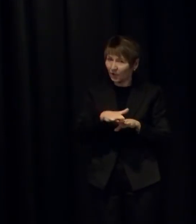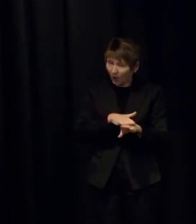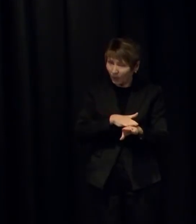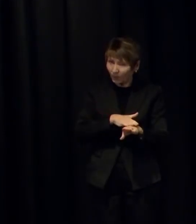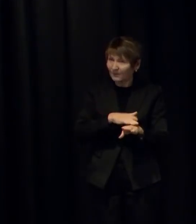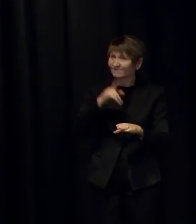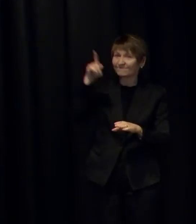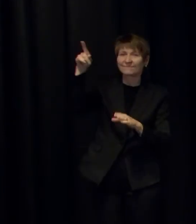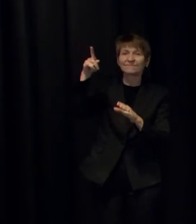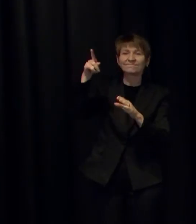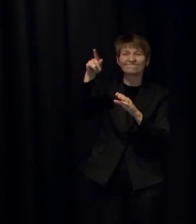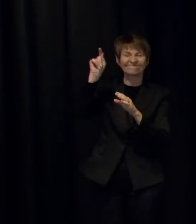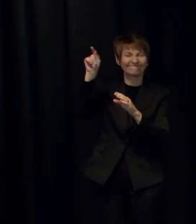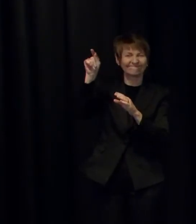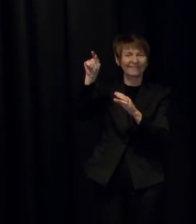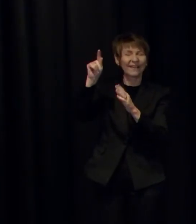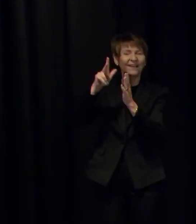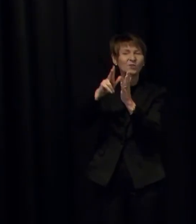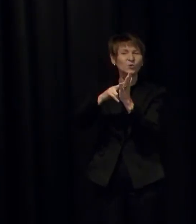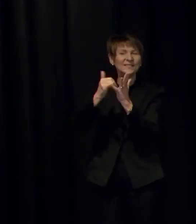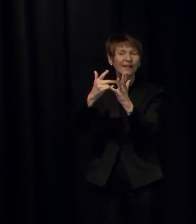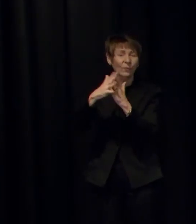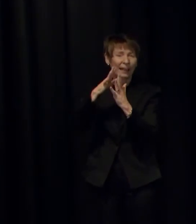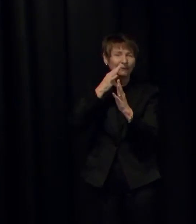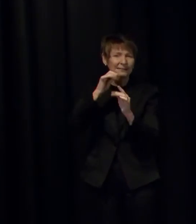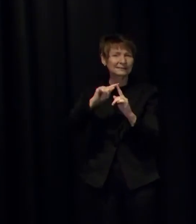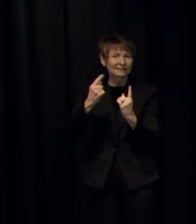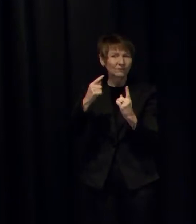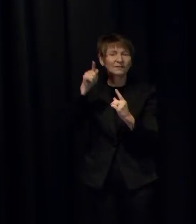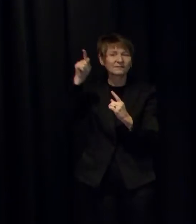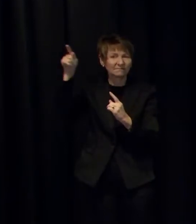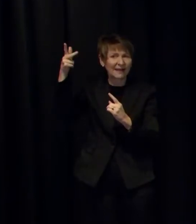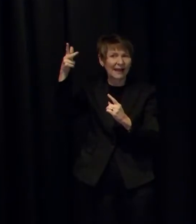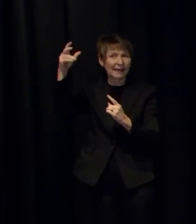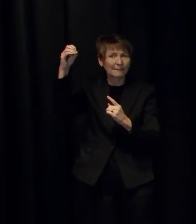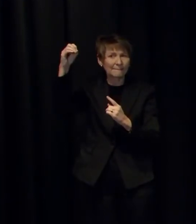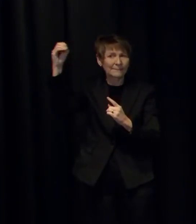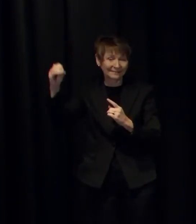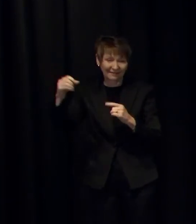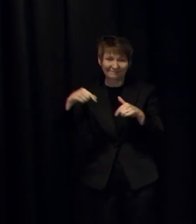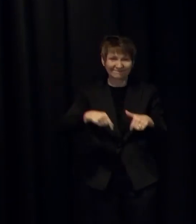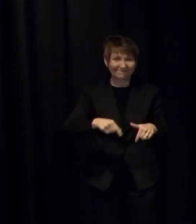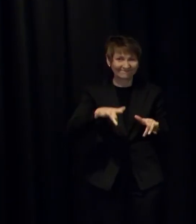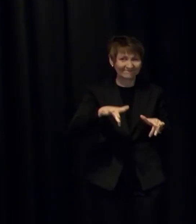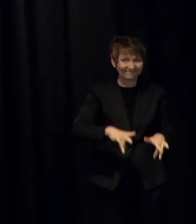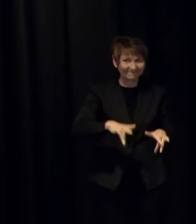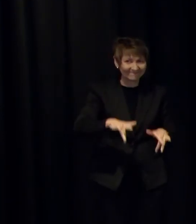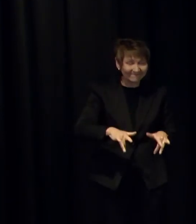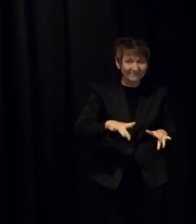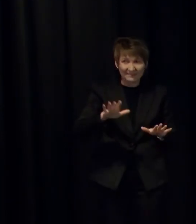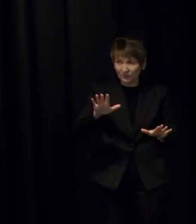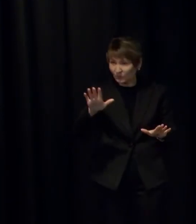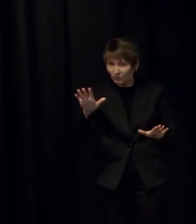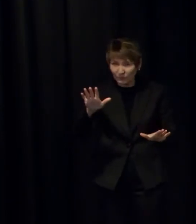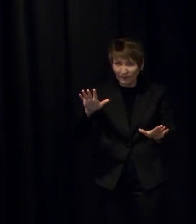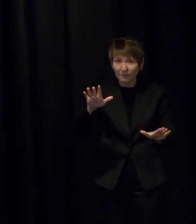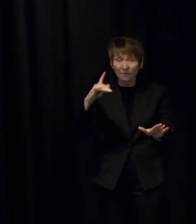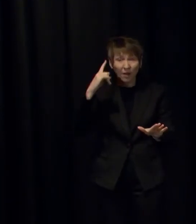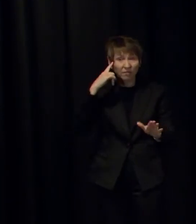We're not at 80%. We're about to be at 70%. But no, we work very, very closely together to get what I think is a very good